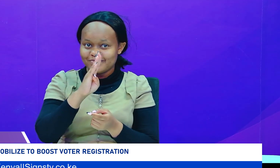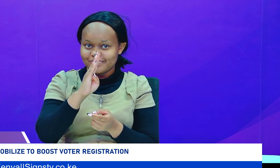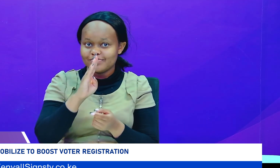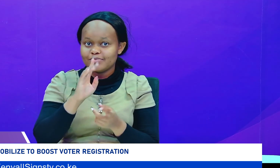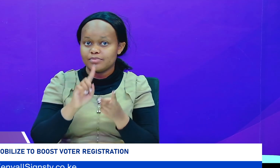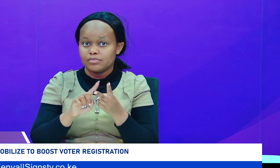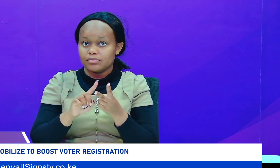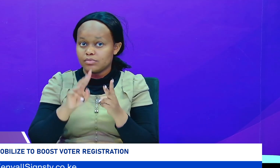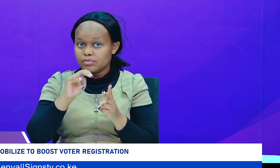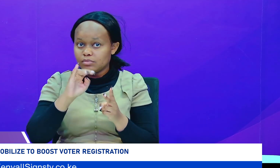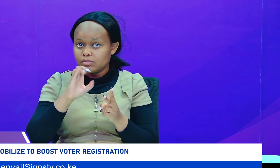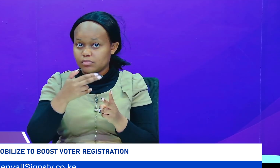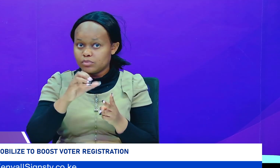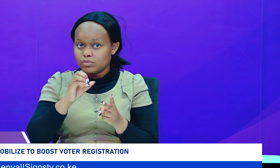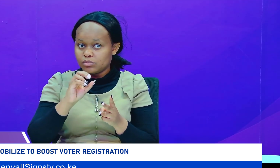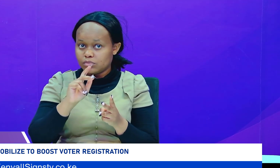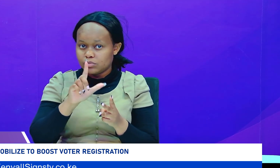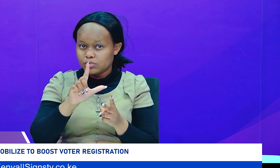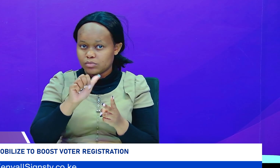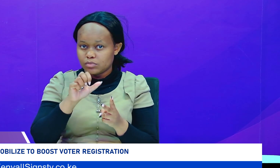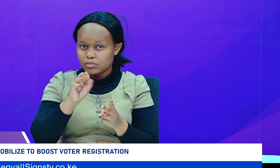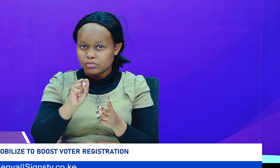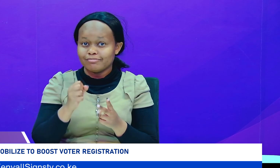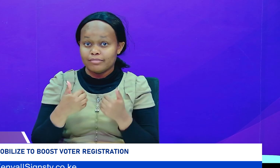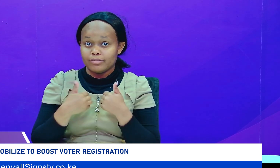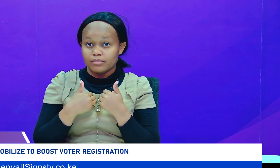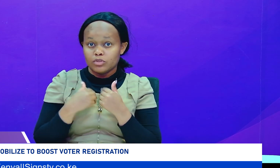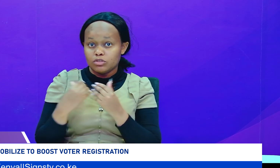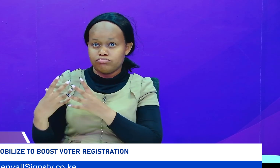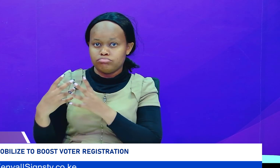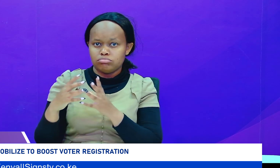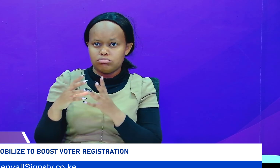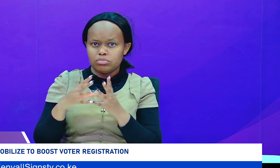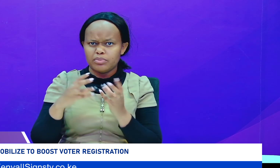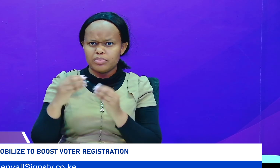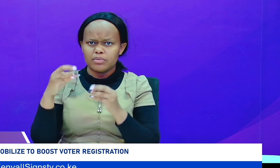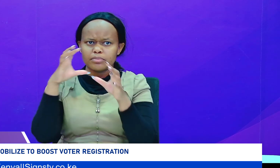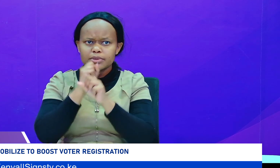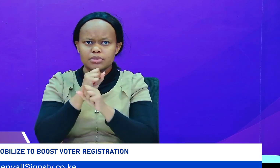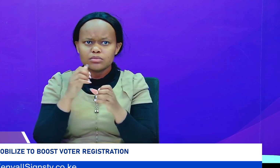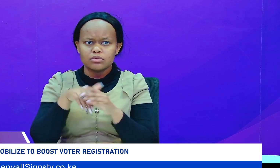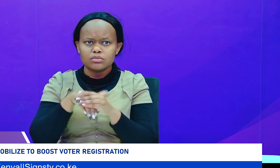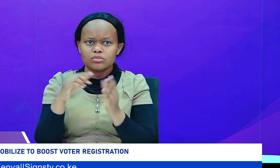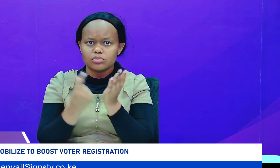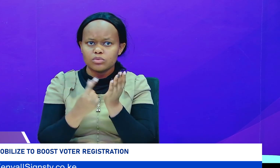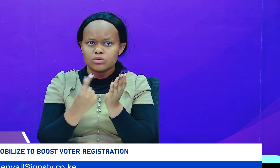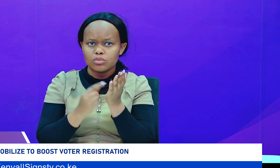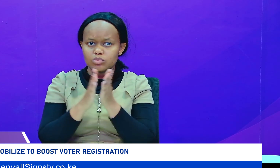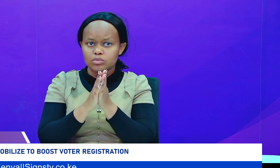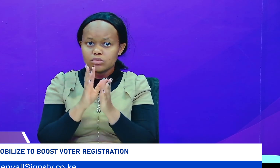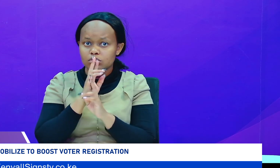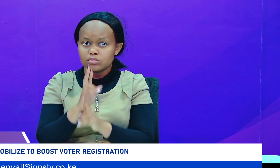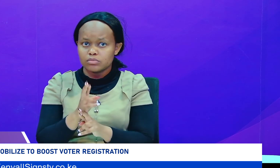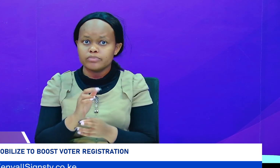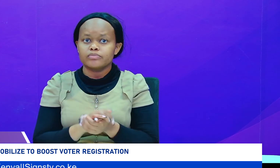Two Kenyans, Bob Njagi and Nicholas Oyo, have gone missing in Uganda, with reports